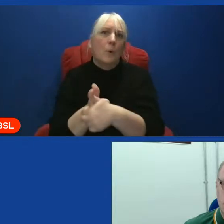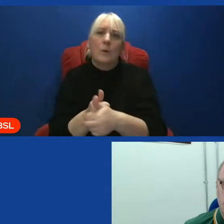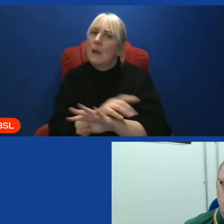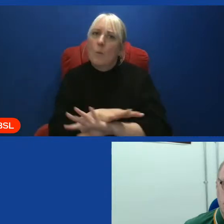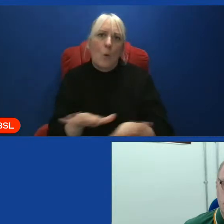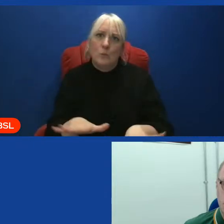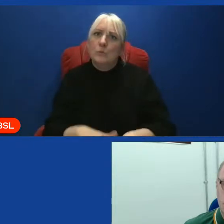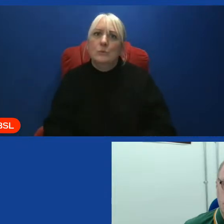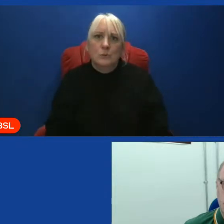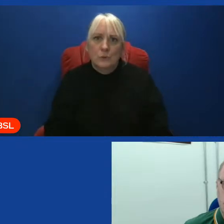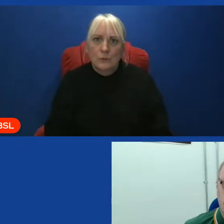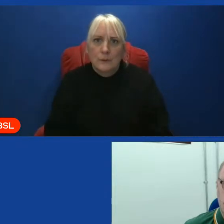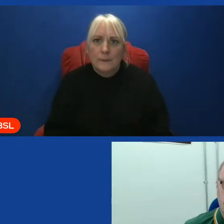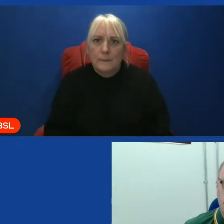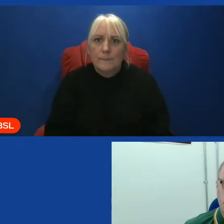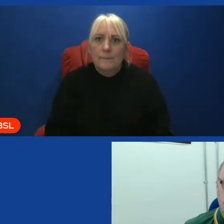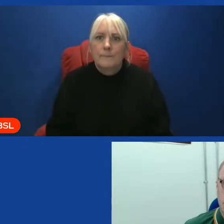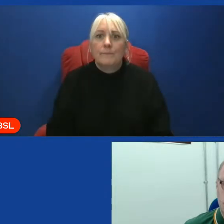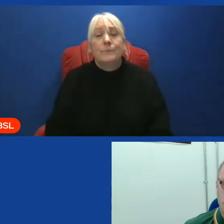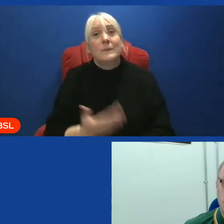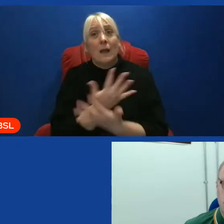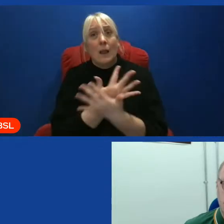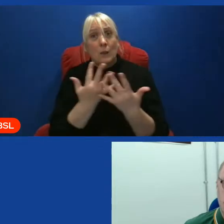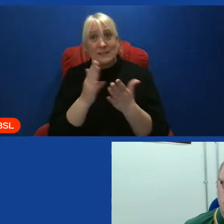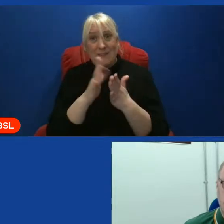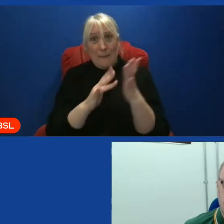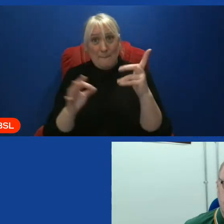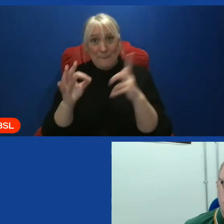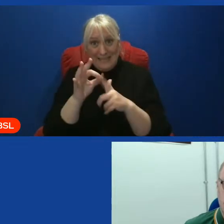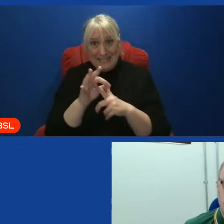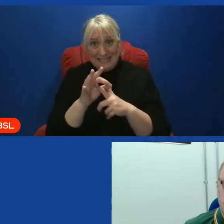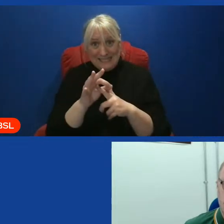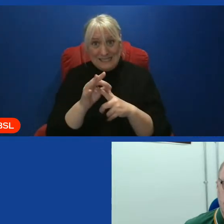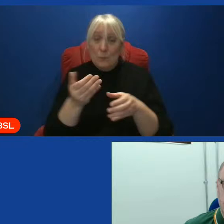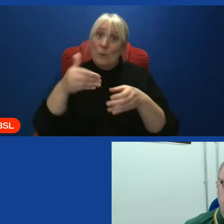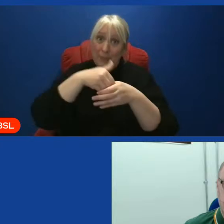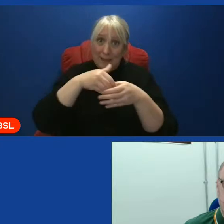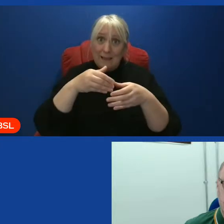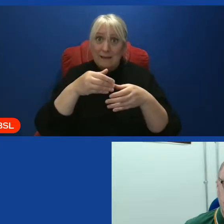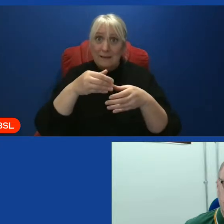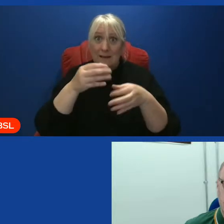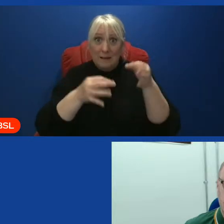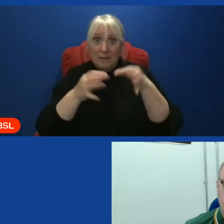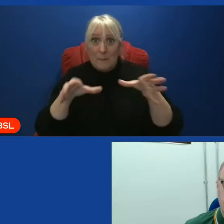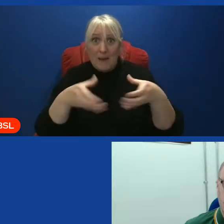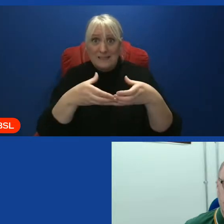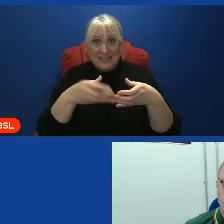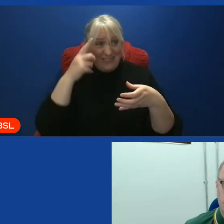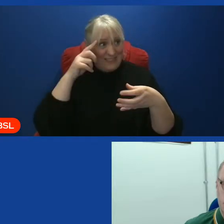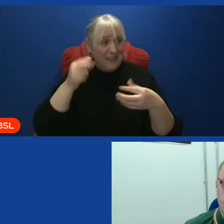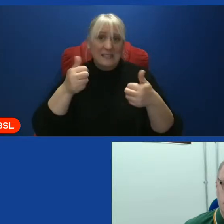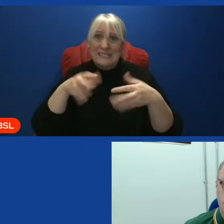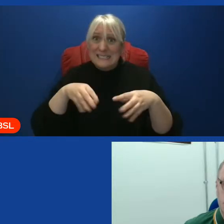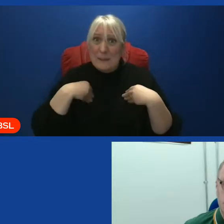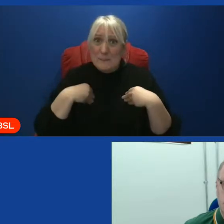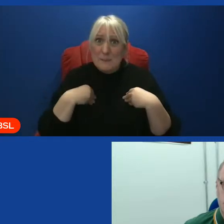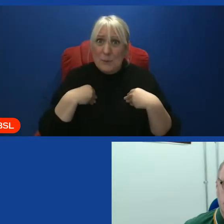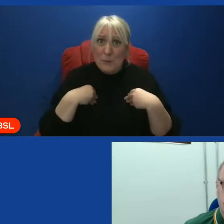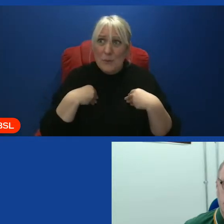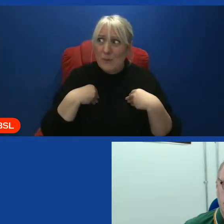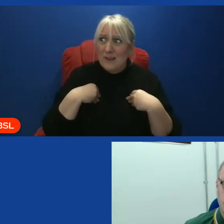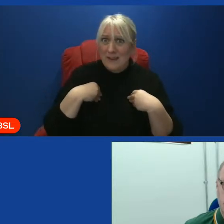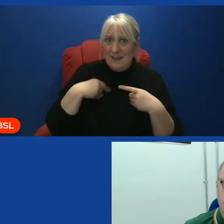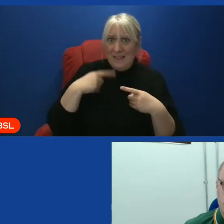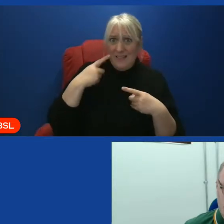there are lots in the party, lots of MPs at the moment that think it is acceptable. They say, as I mentioned earlier,